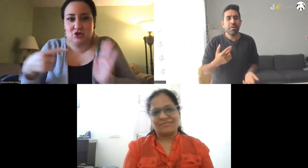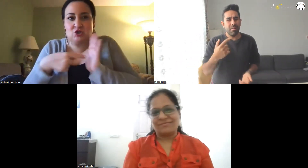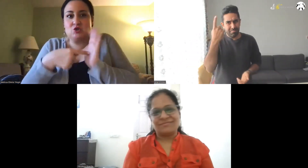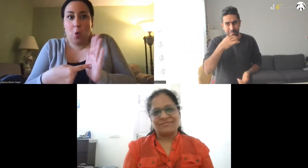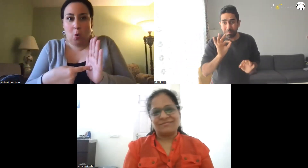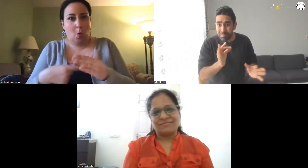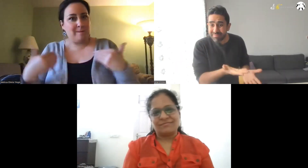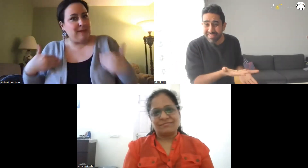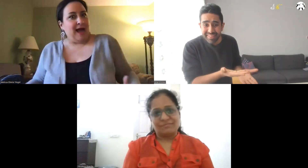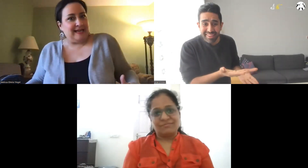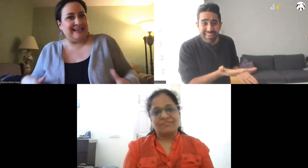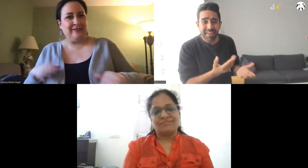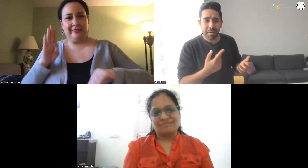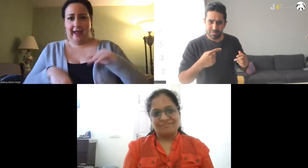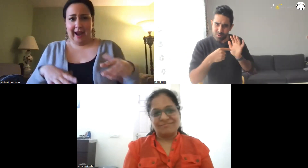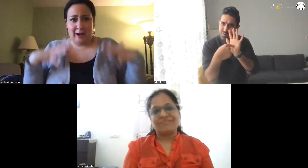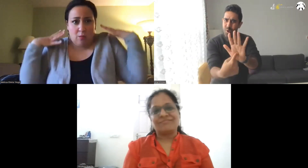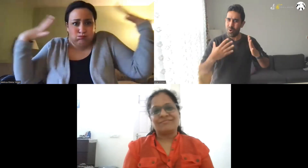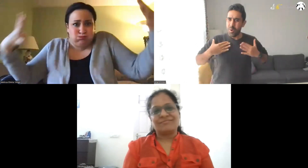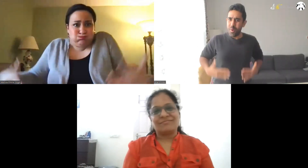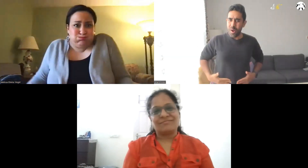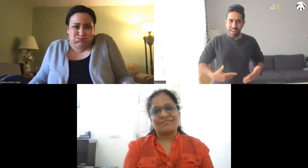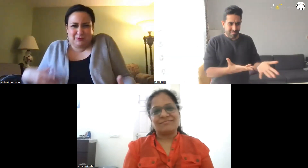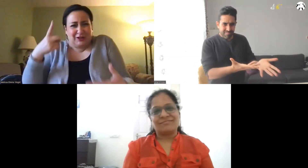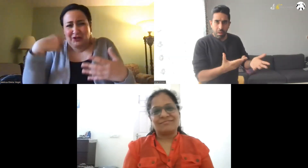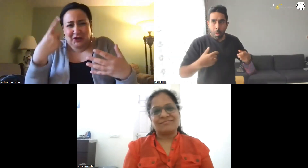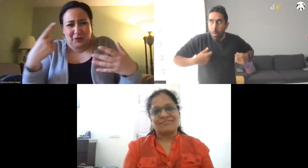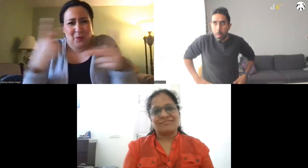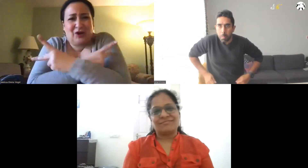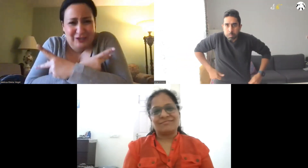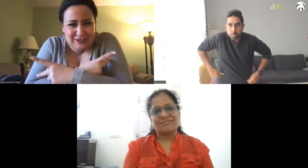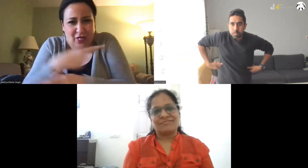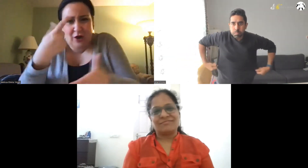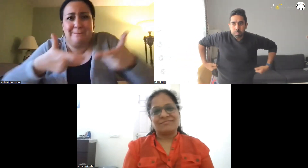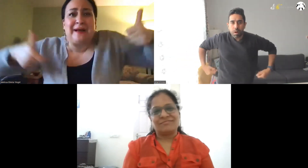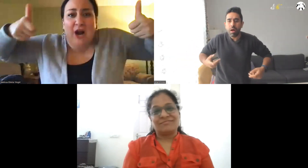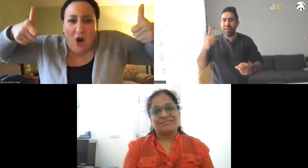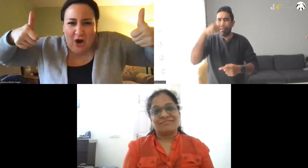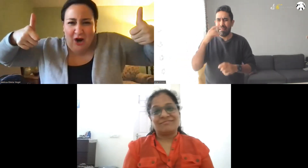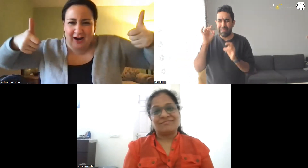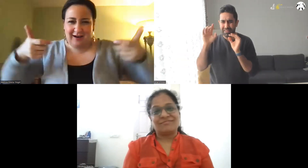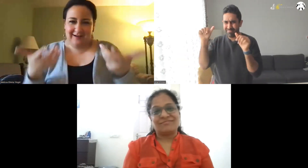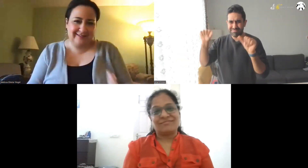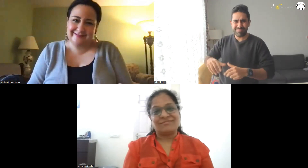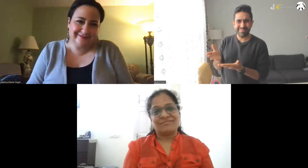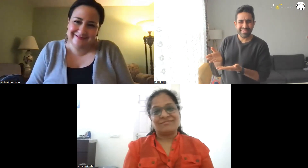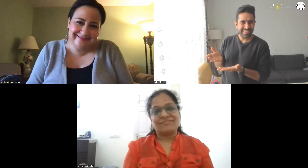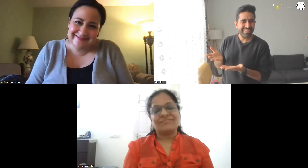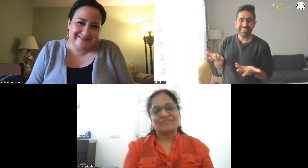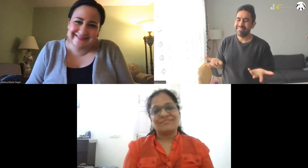And this is a natural thing, You can't just, this is our body. Why do you wanted to wear some